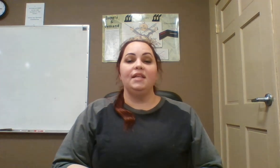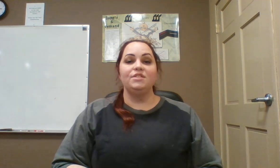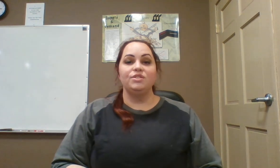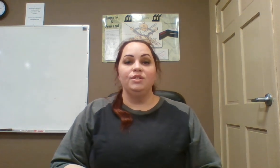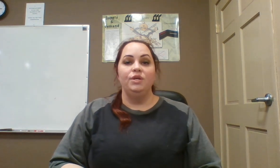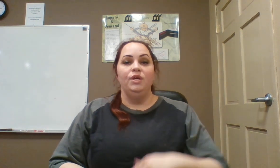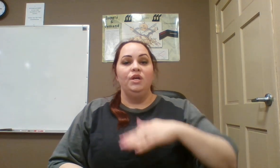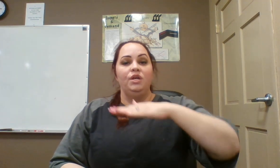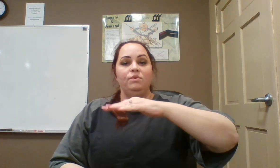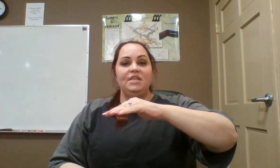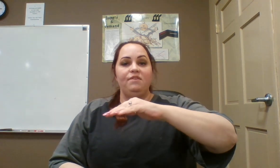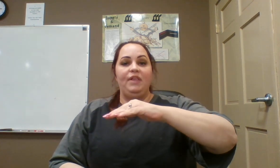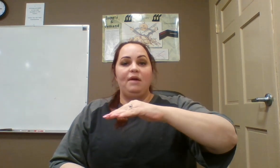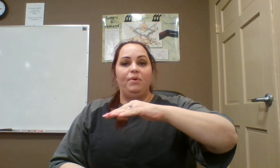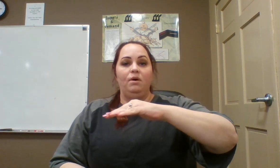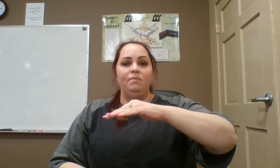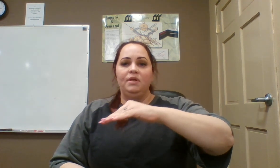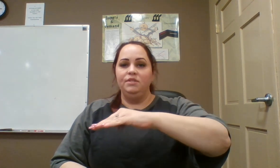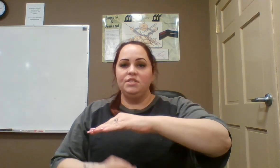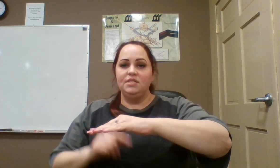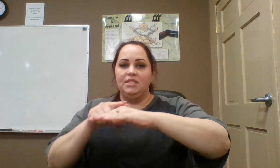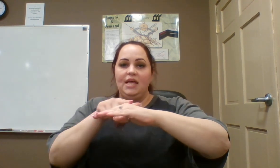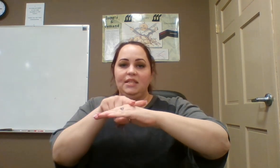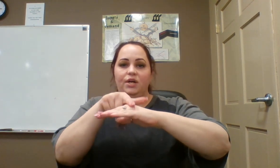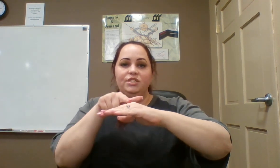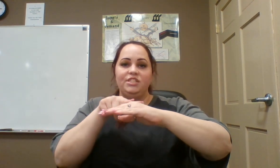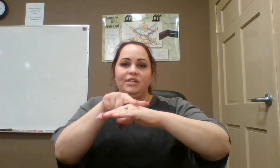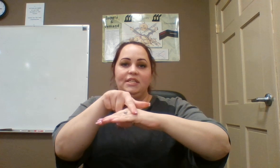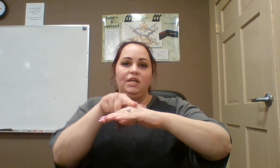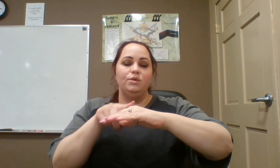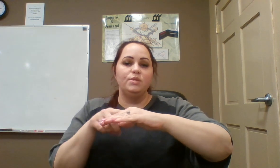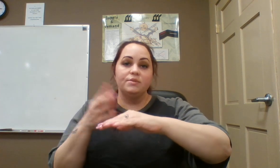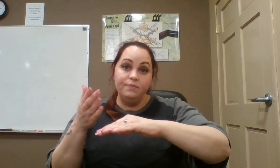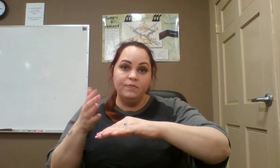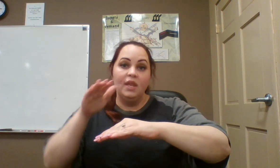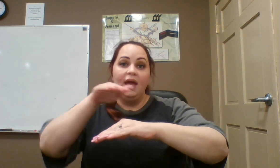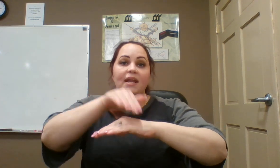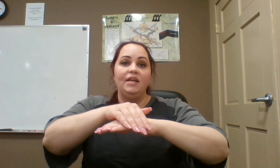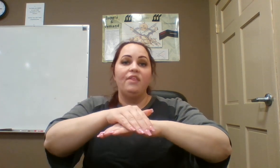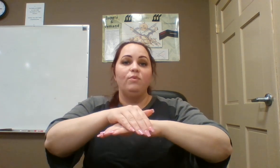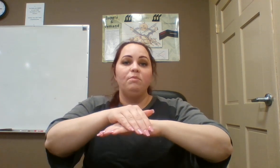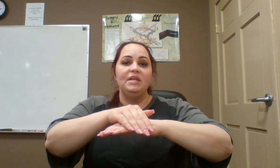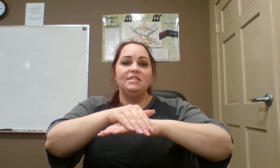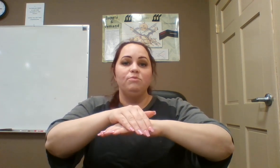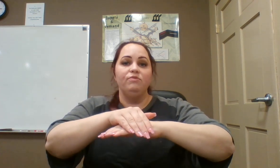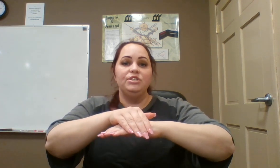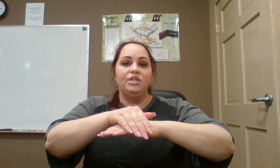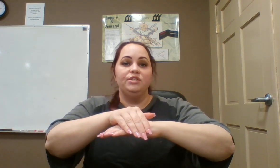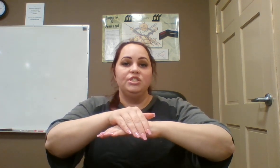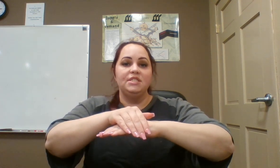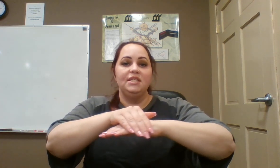English. You will take a flat palm, just slightly arched here at the knuckles, and another one, place them over each other just like